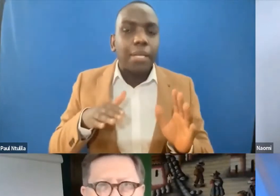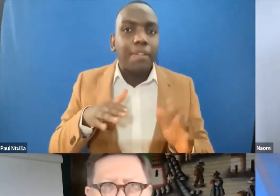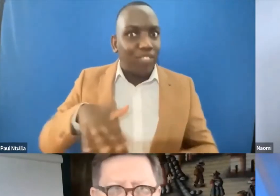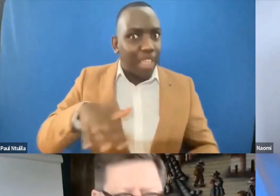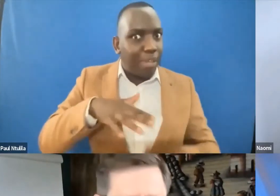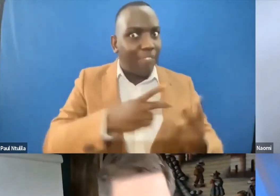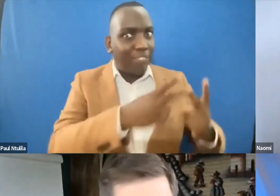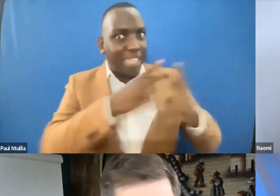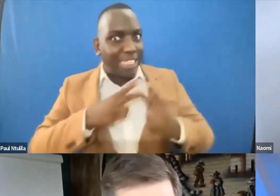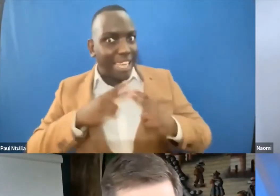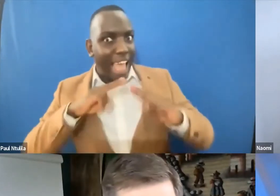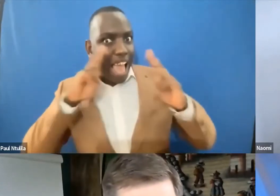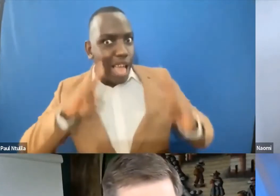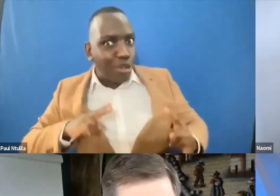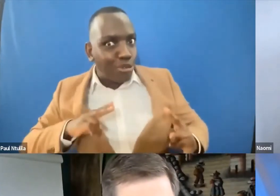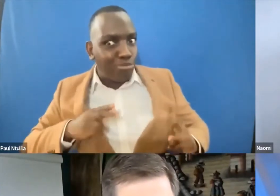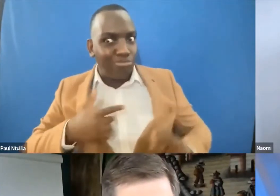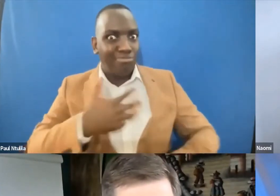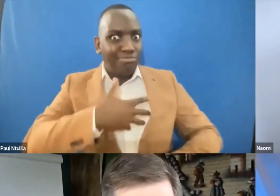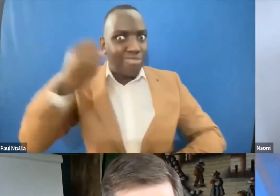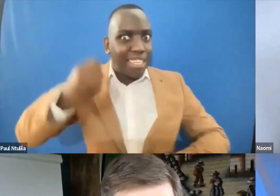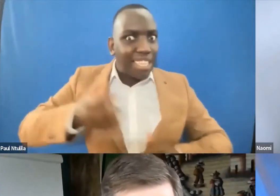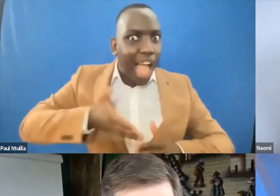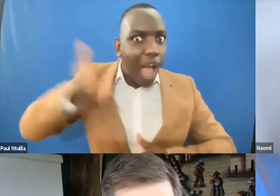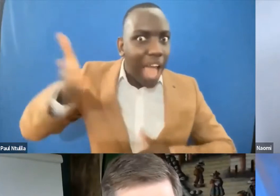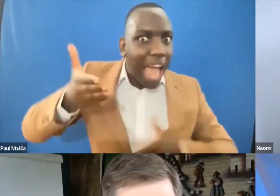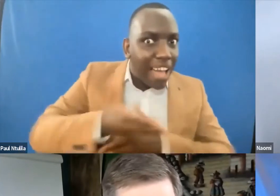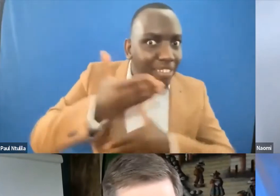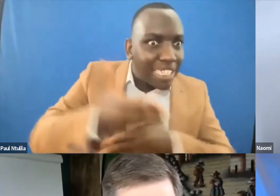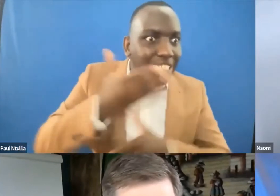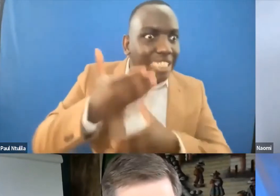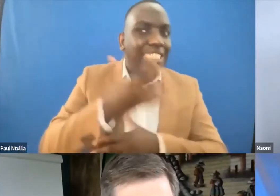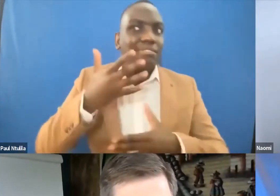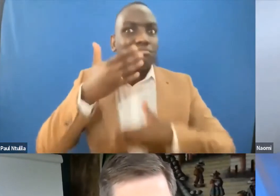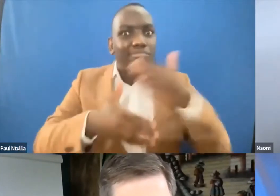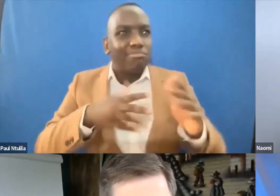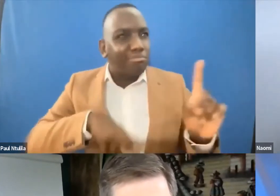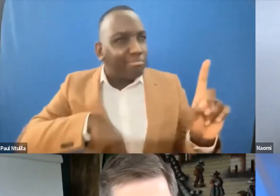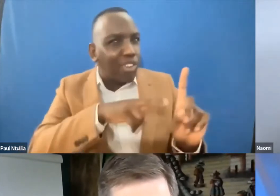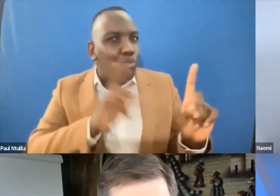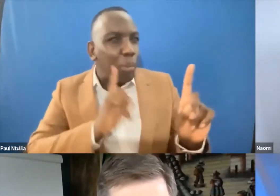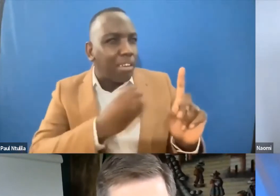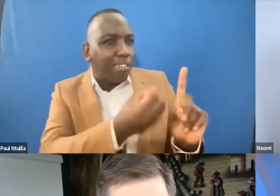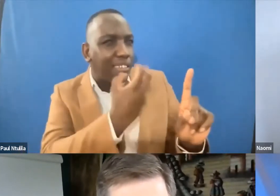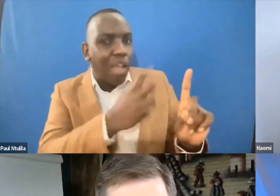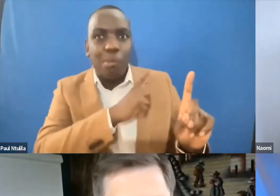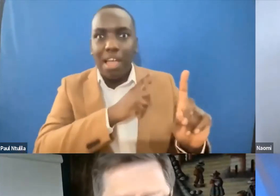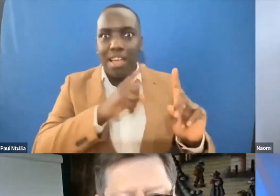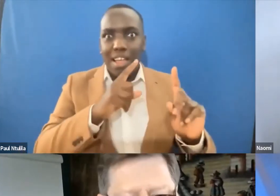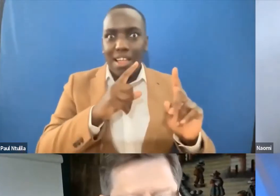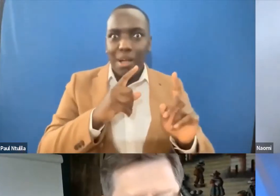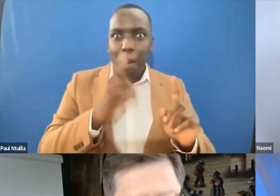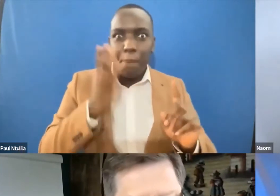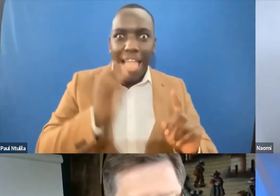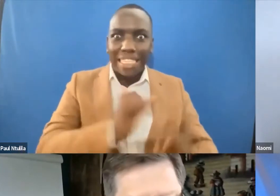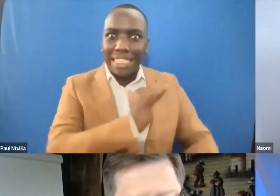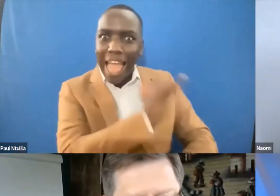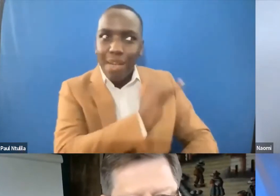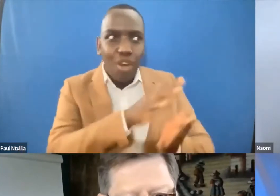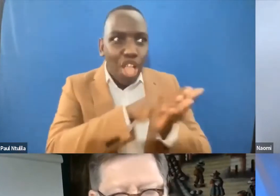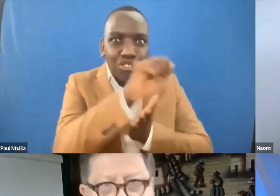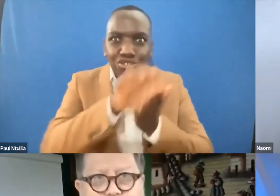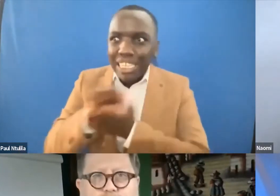she was passionate and she was very inspirational. And she would visit my family home and she would take me out for activities. And I would really look up to